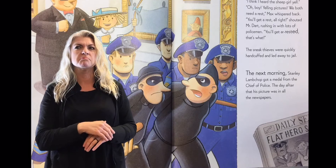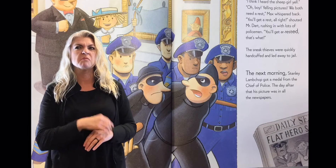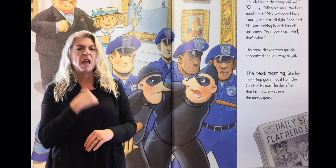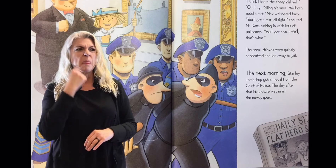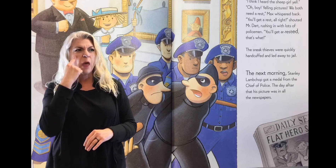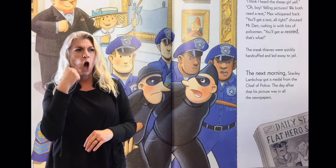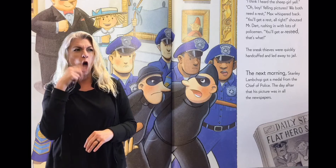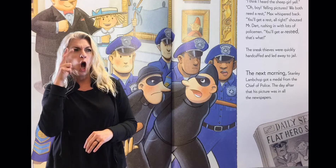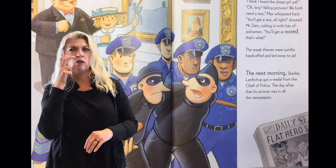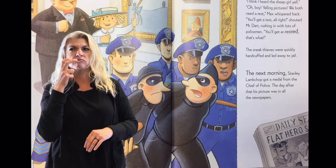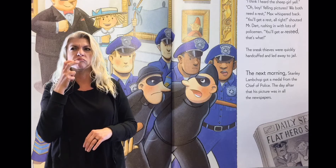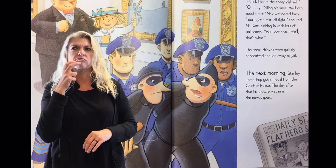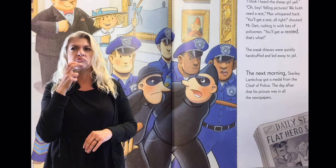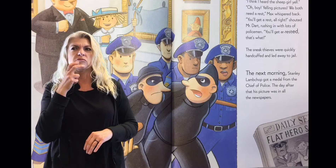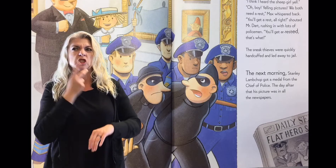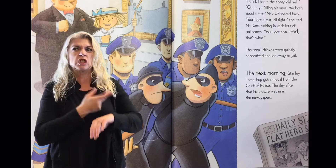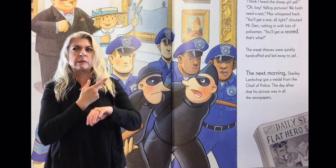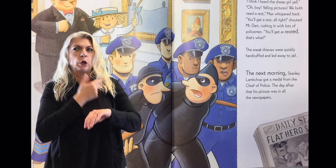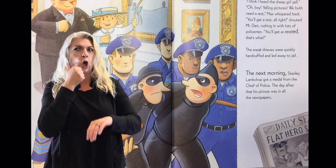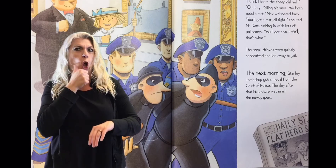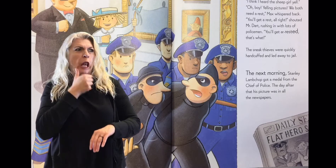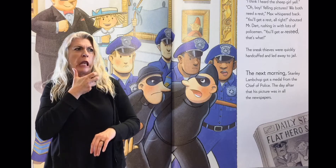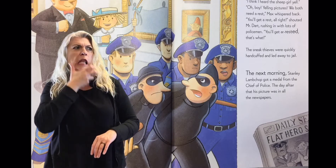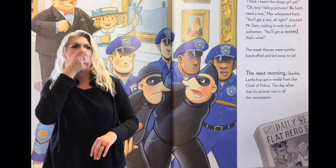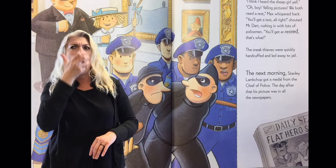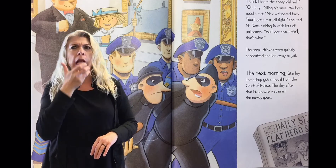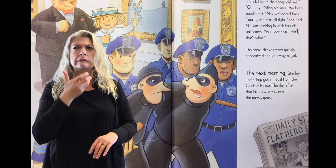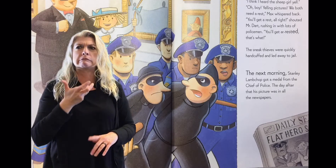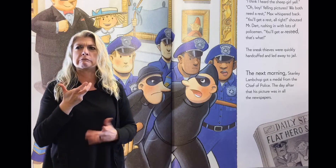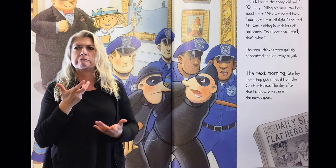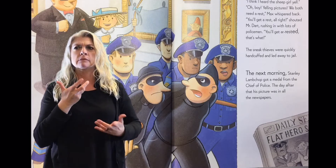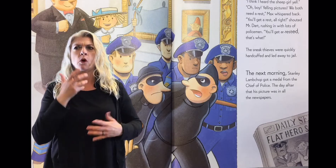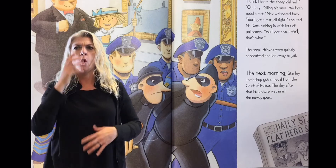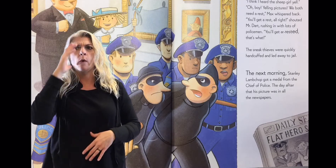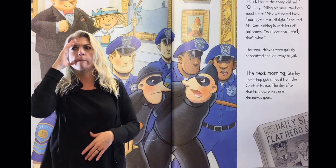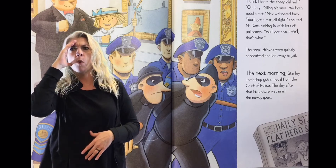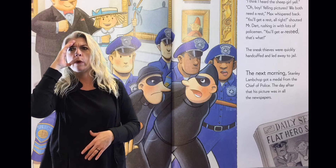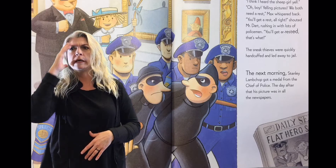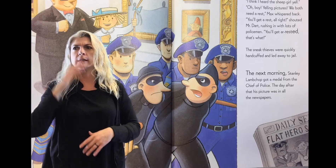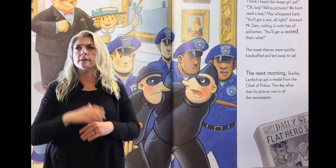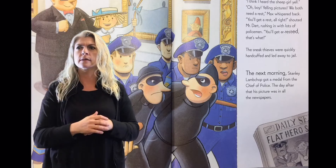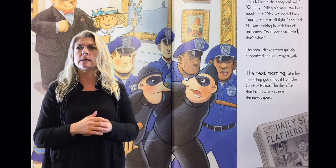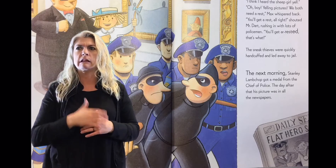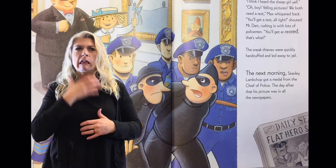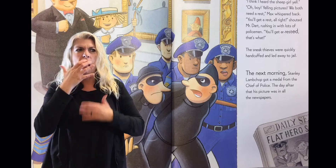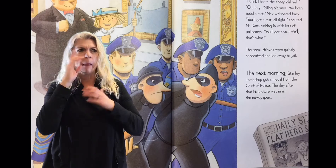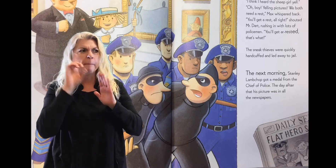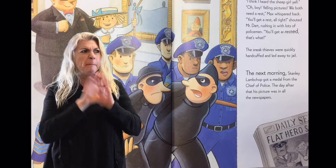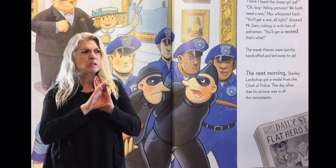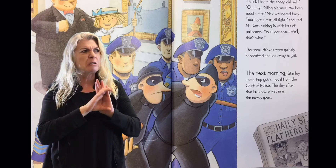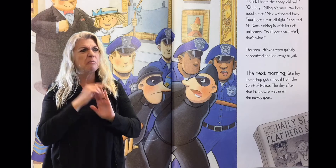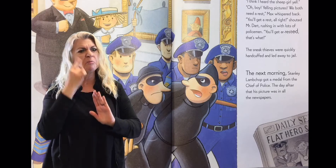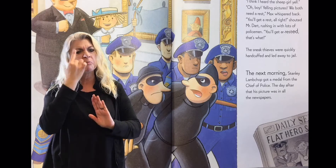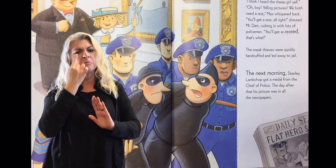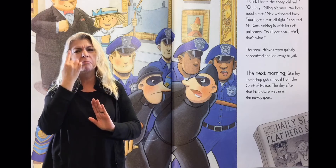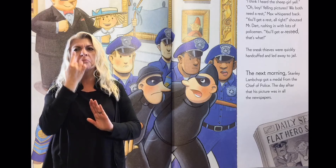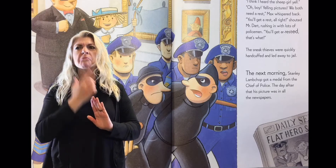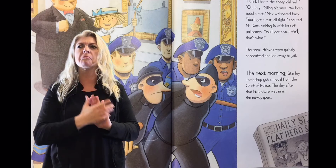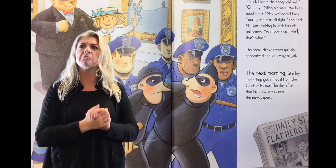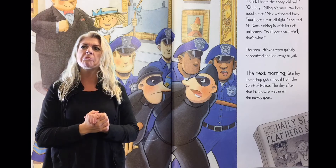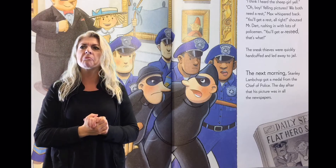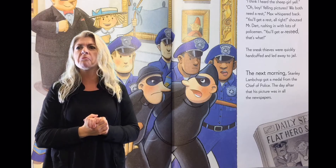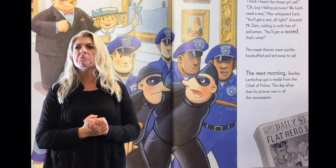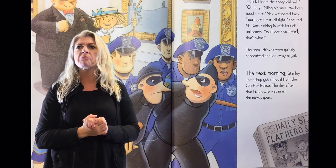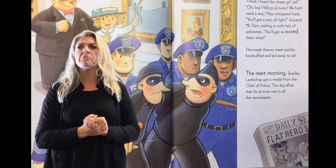"Max," Luther whispered, "I think I heard the sheep girl yell." "Oh boy, yelling